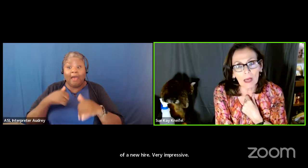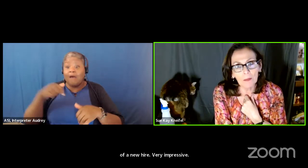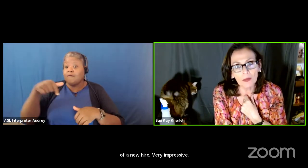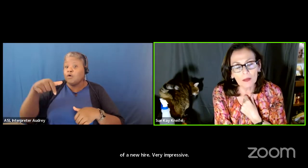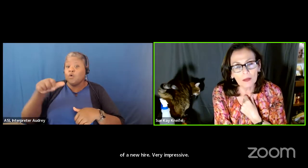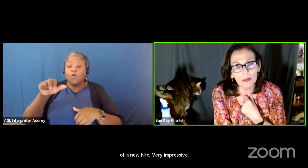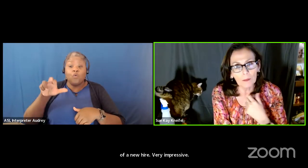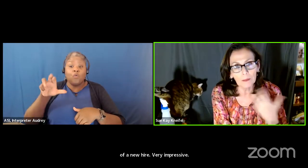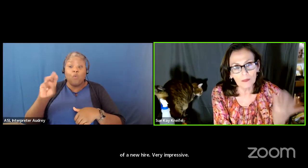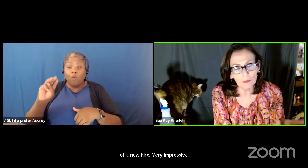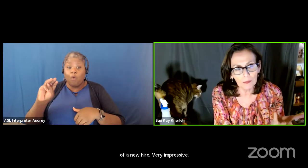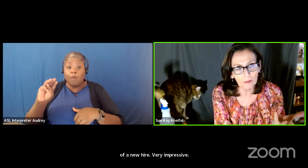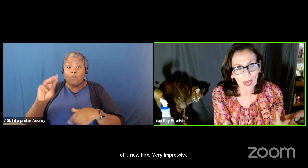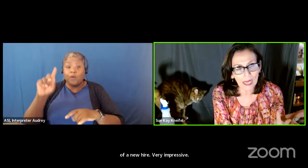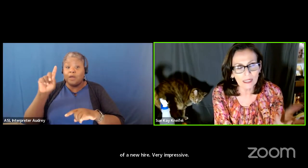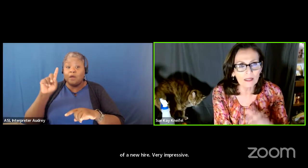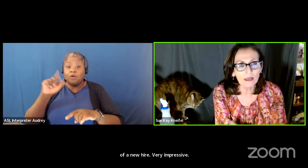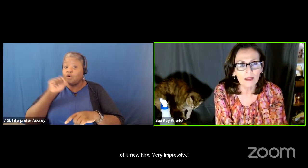not